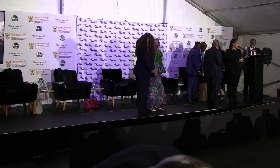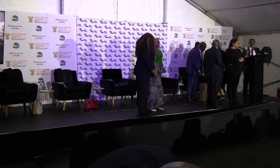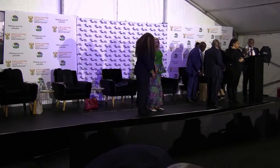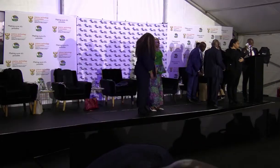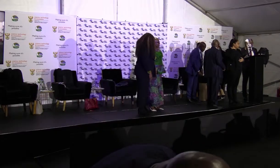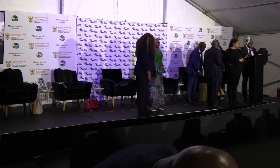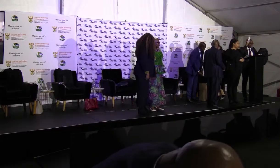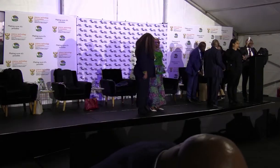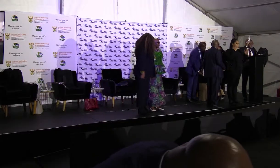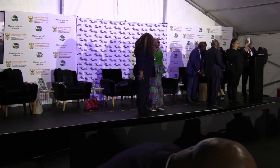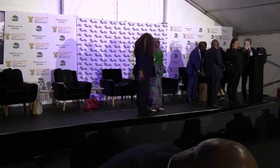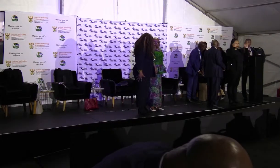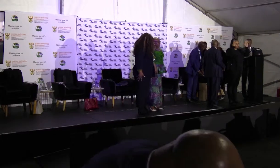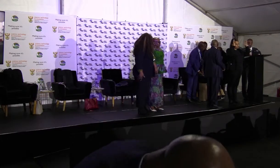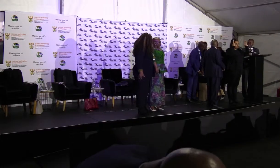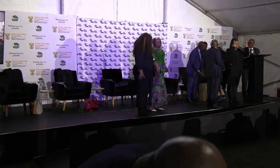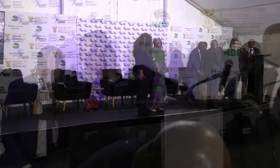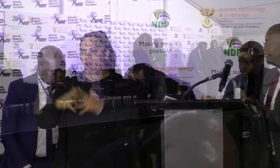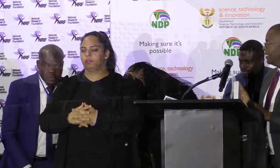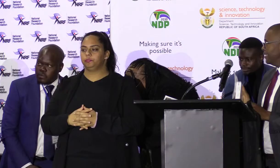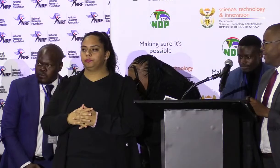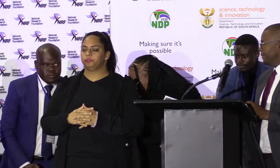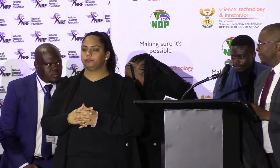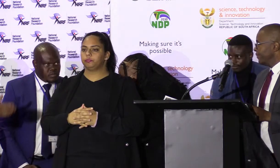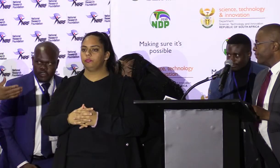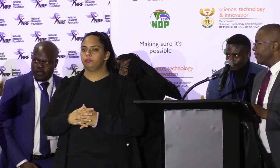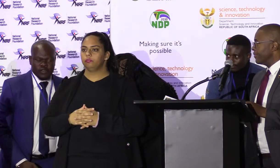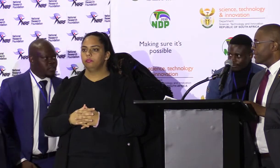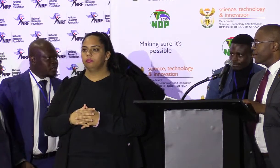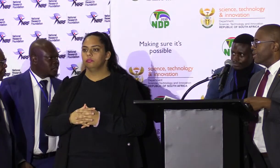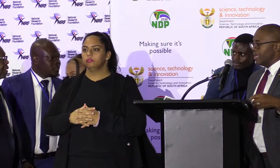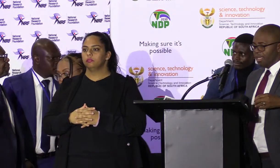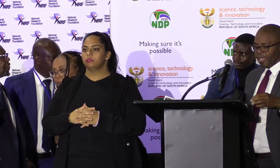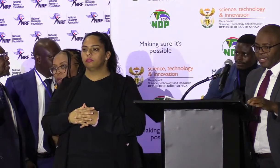But it's quite sophisticated calculating.